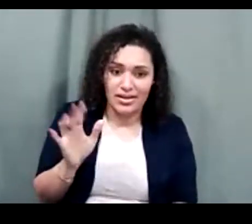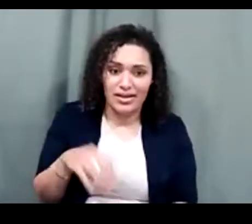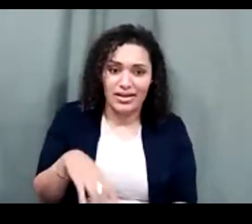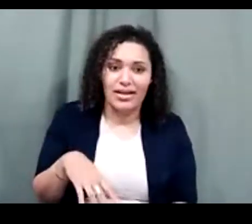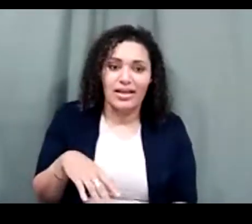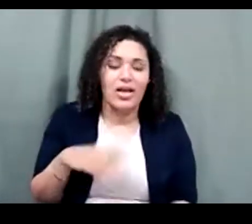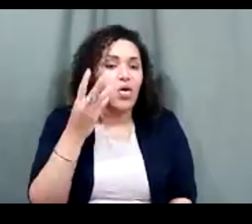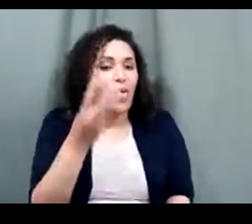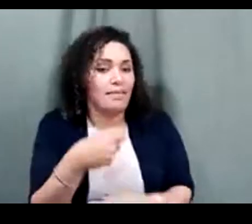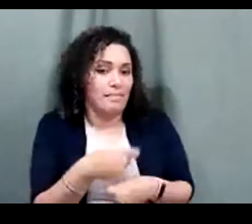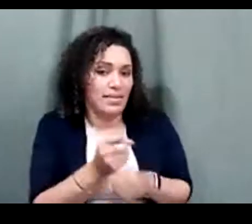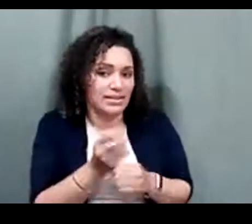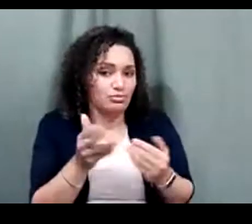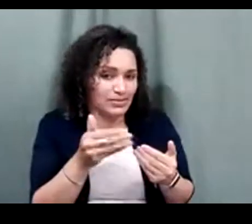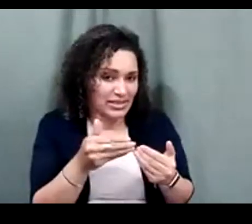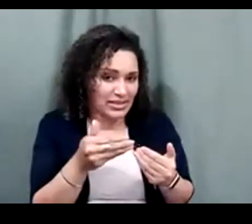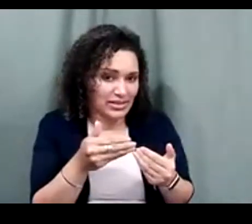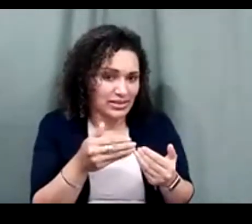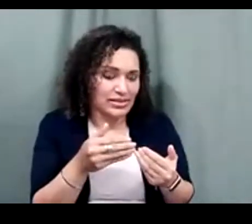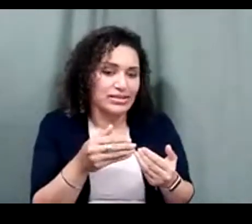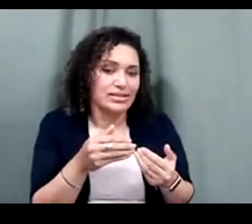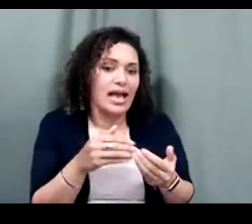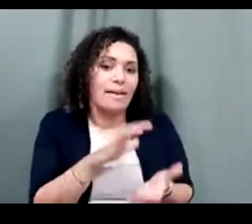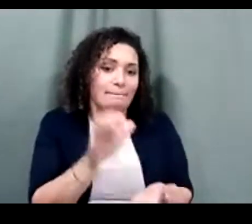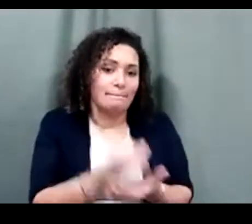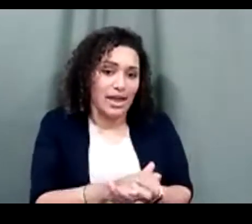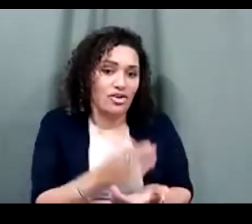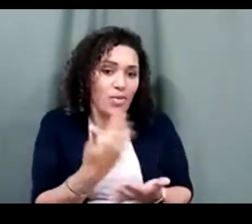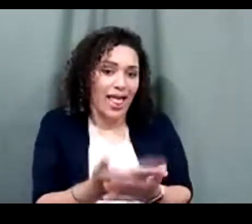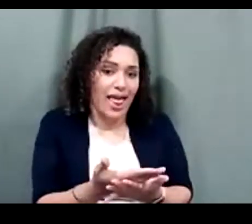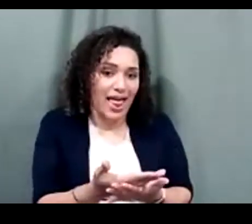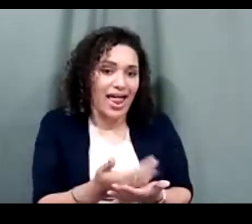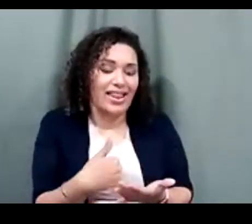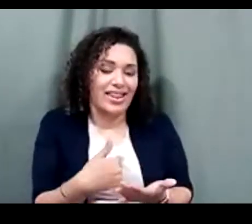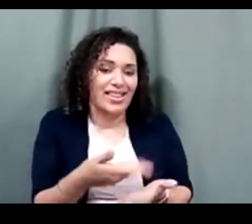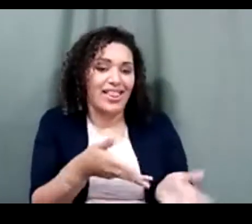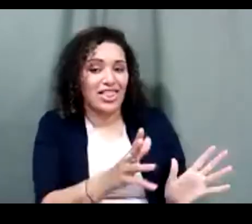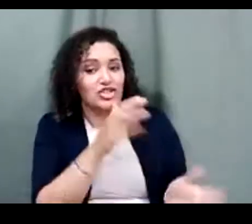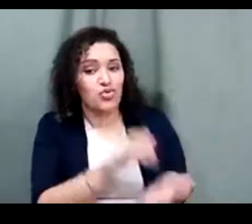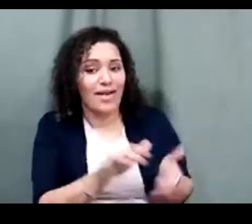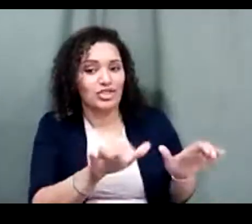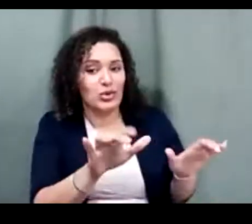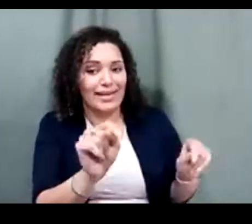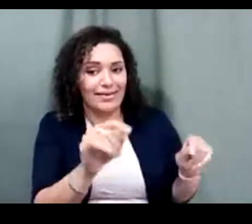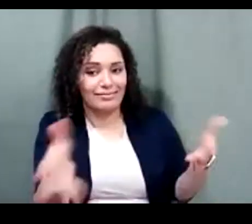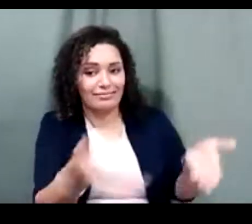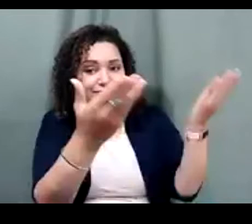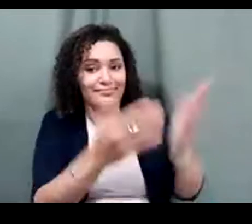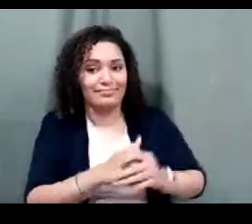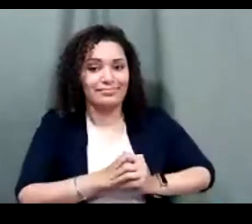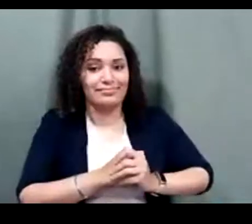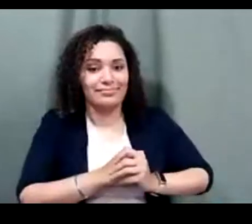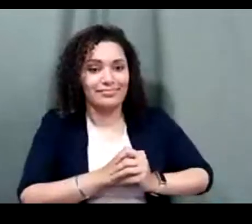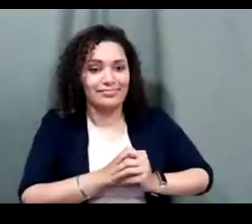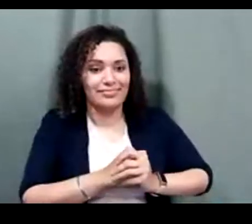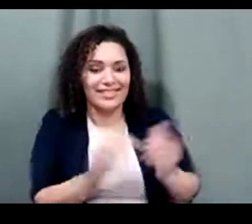Winemaking is pretty much easy. Marry well. Get a glass of wine, sit on the couch, let your wife do it. Totally. The rest of it is